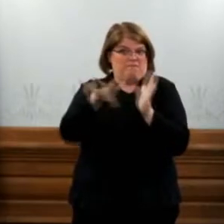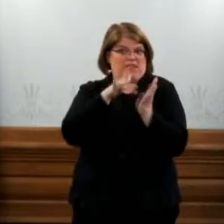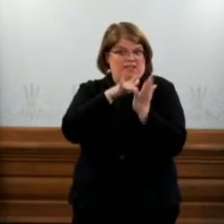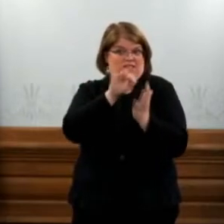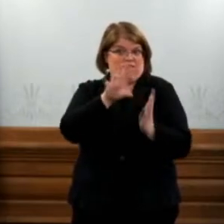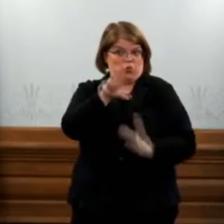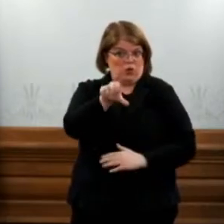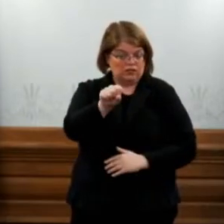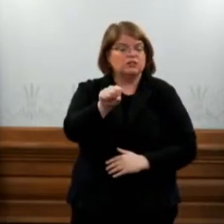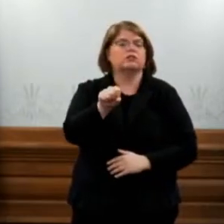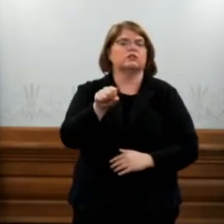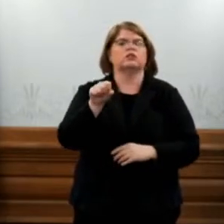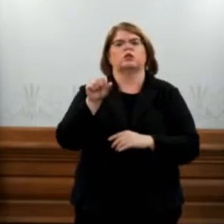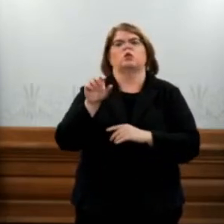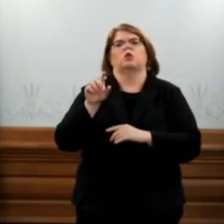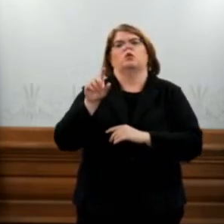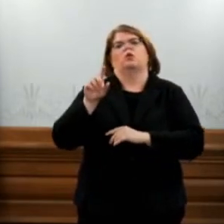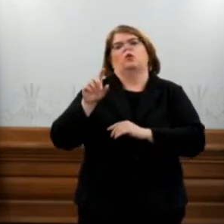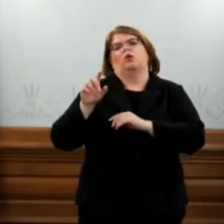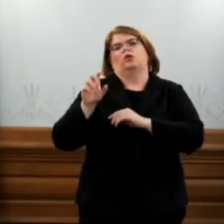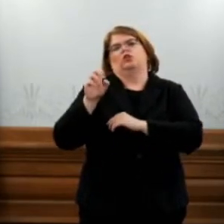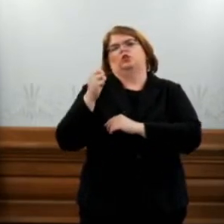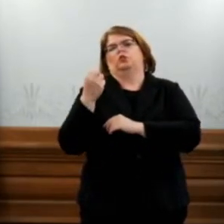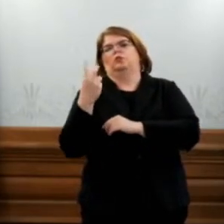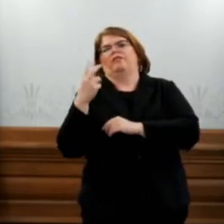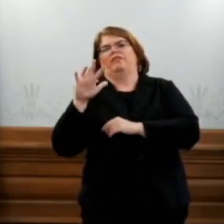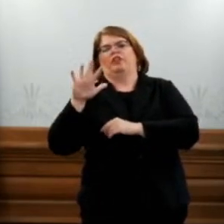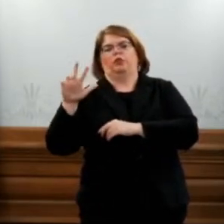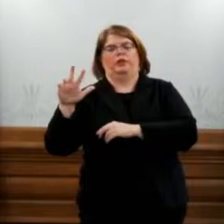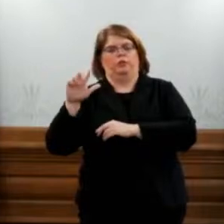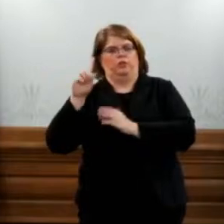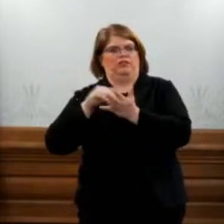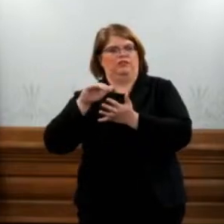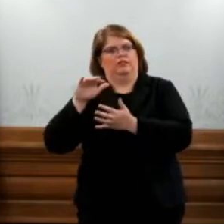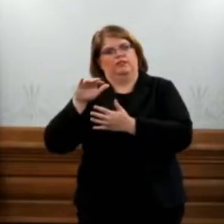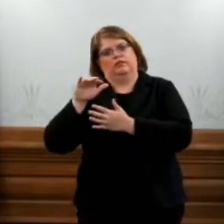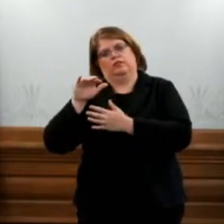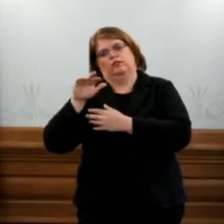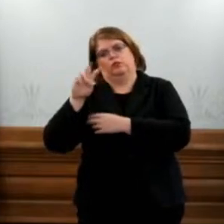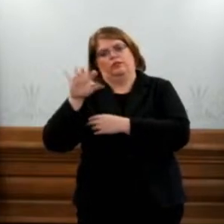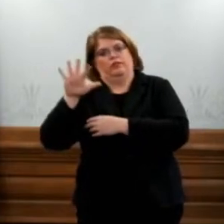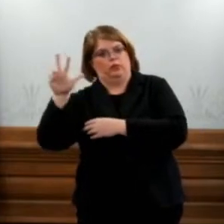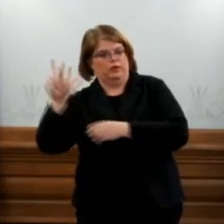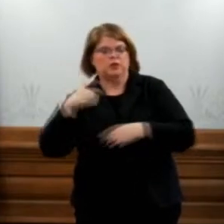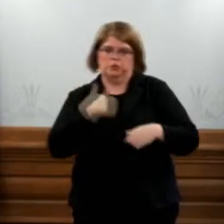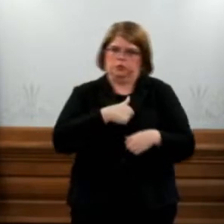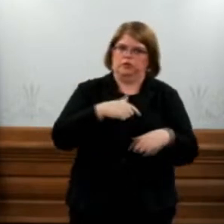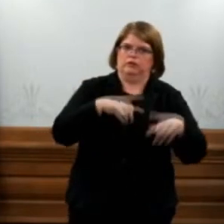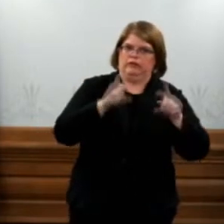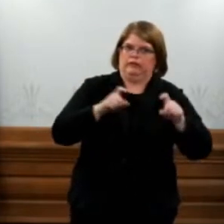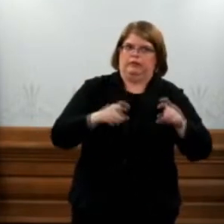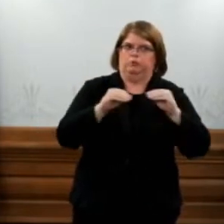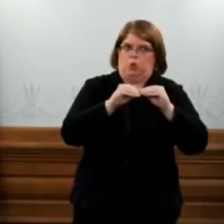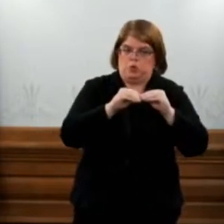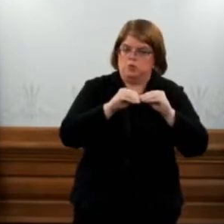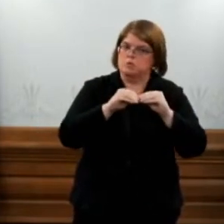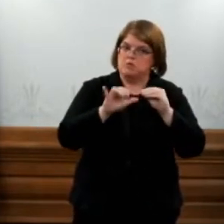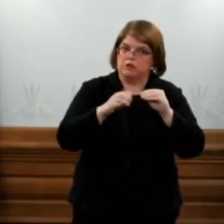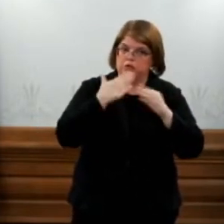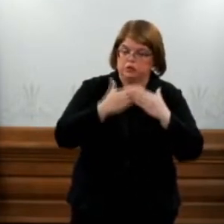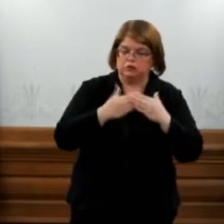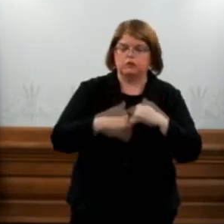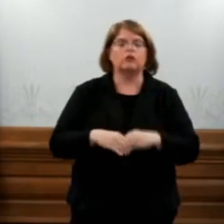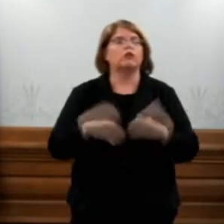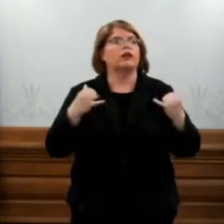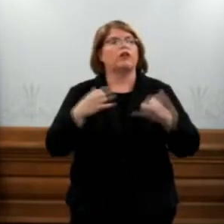at 1,253. So we're outperforming some and are better than average, which is good. In terms of outbreaks, there are 14 outbreaks